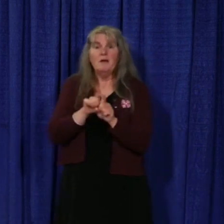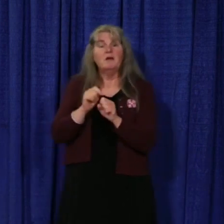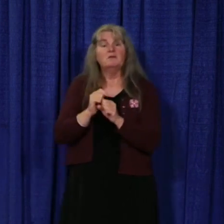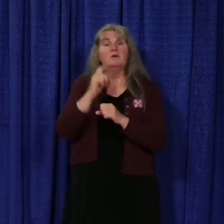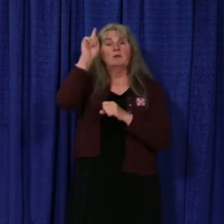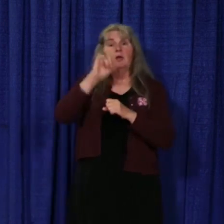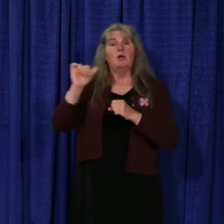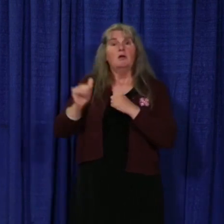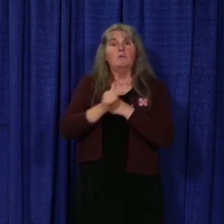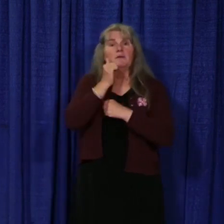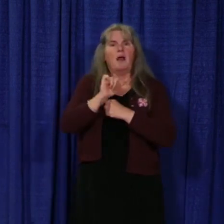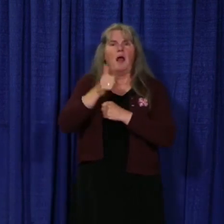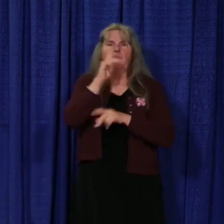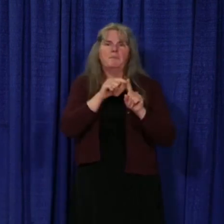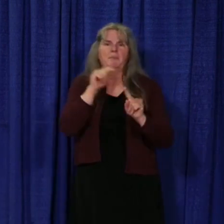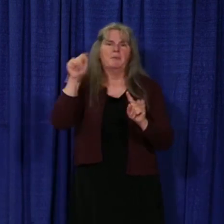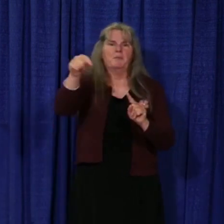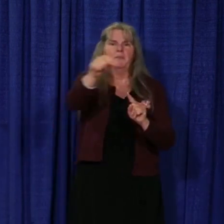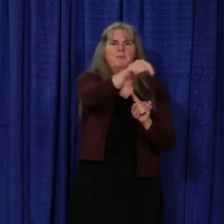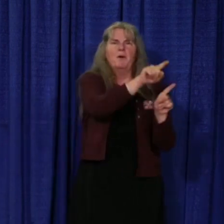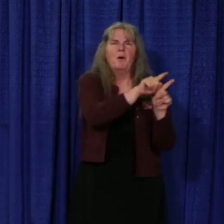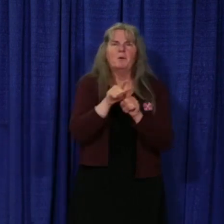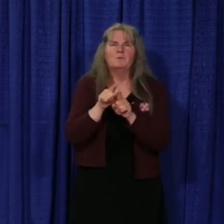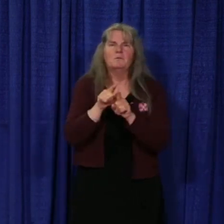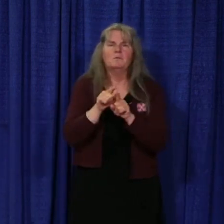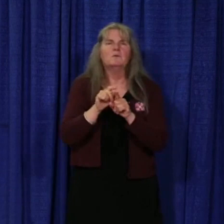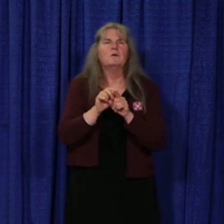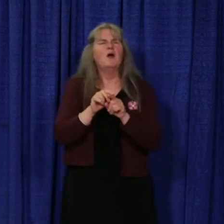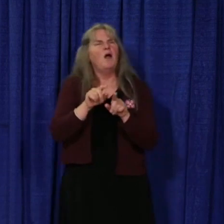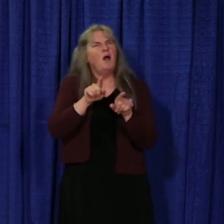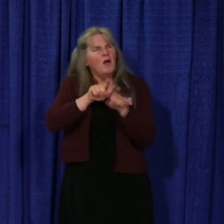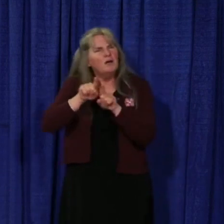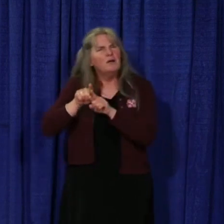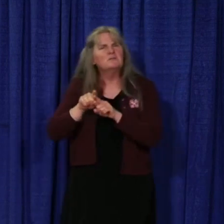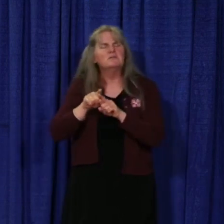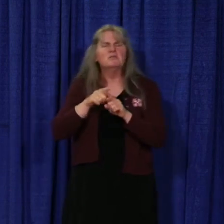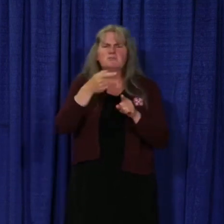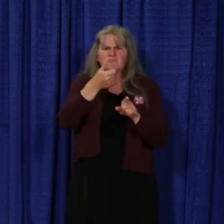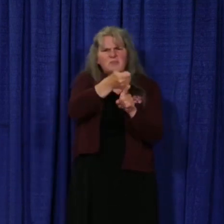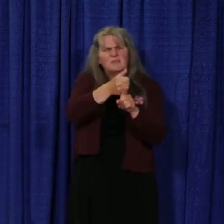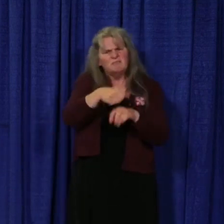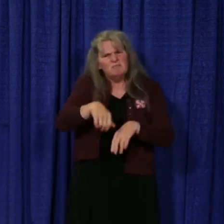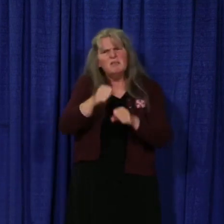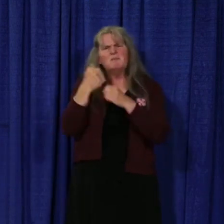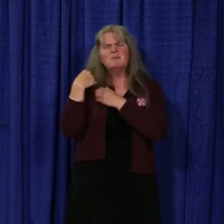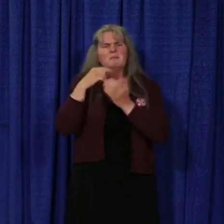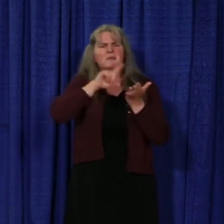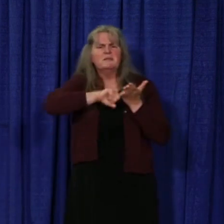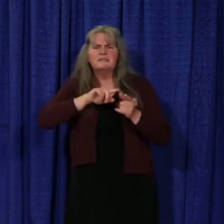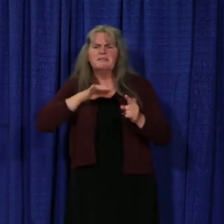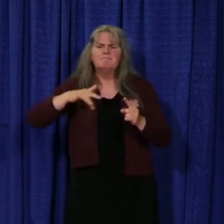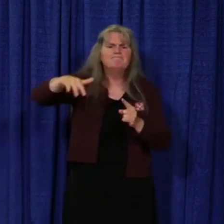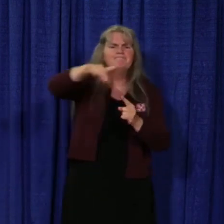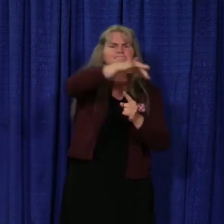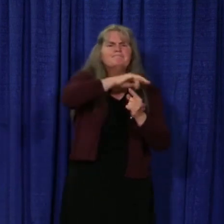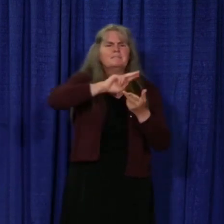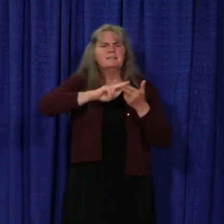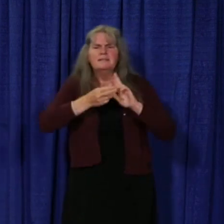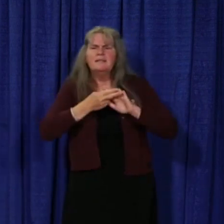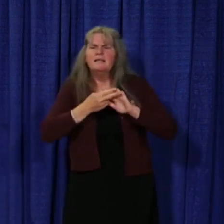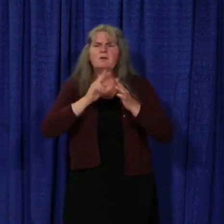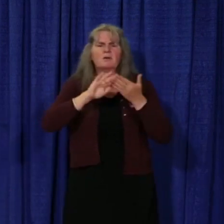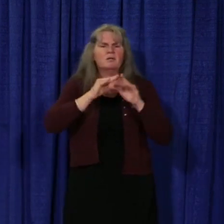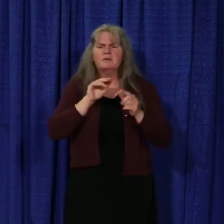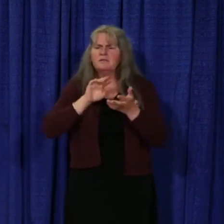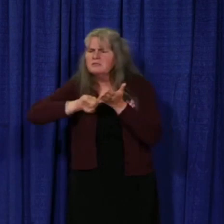others. And keeping check on people that are around you, your neighborhood, your community, it is